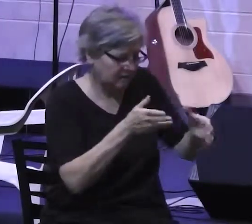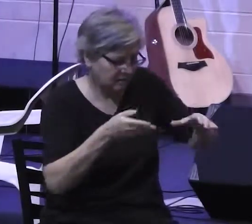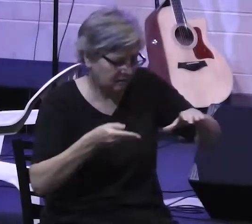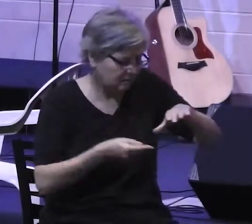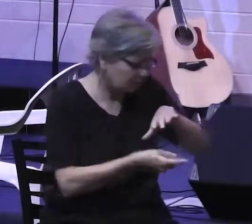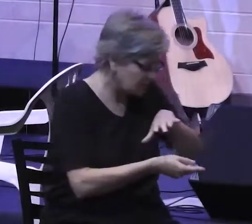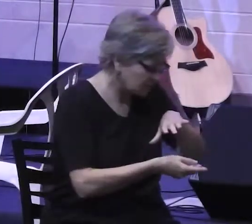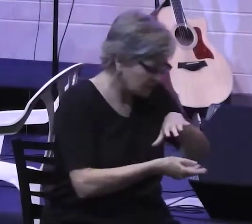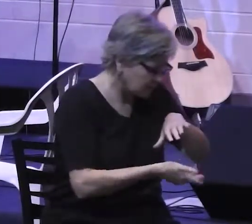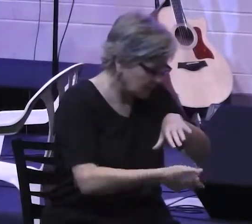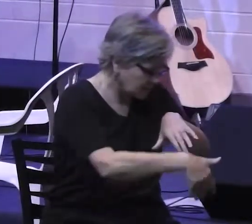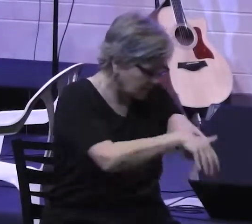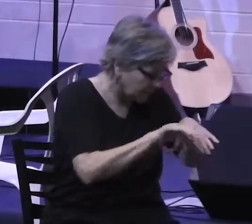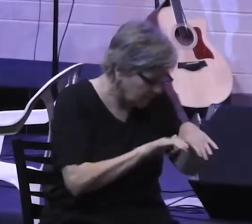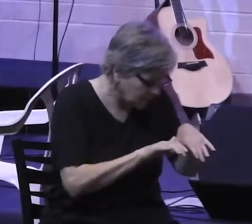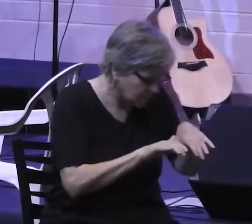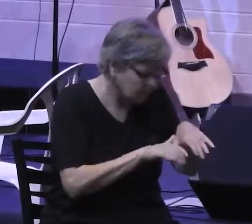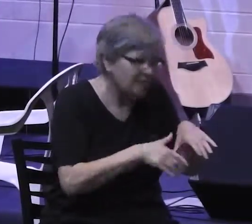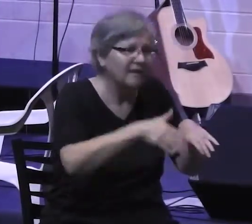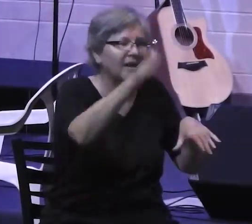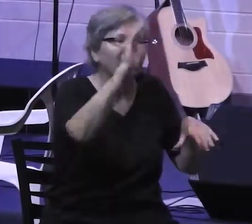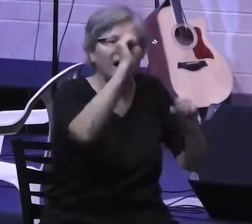God the Father hasn't abandoned him.